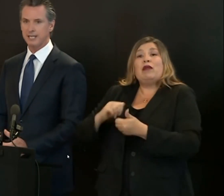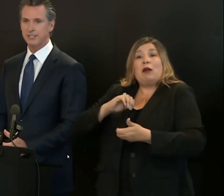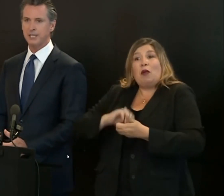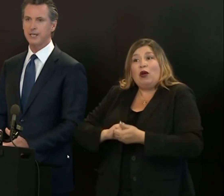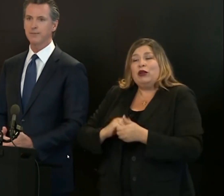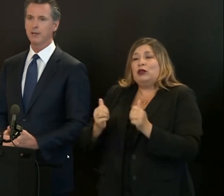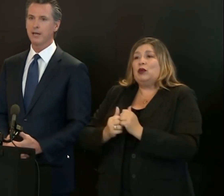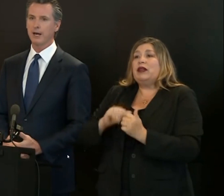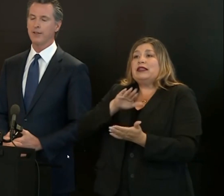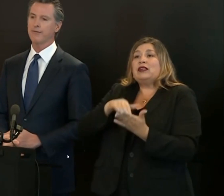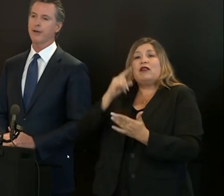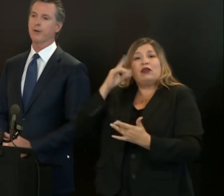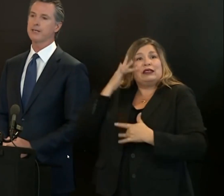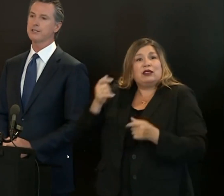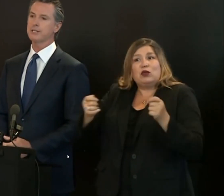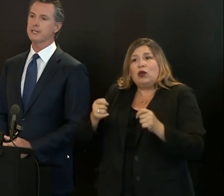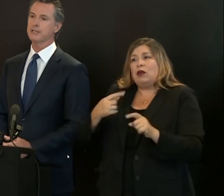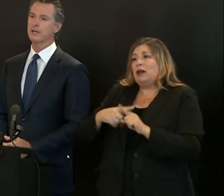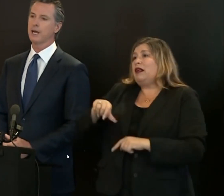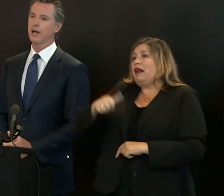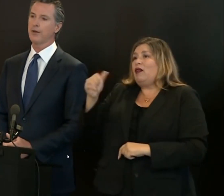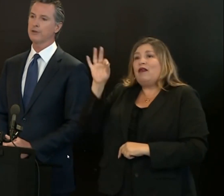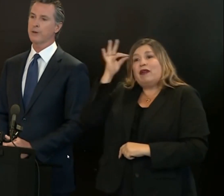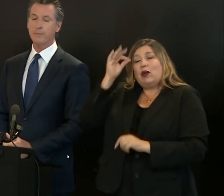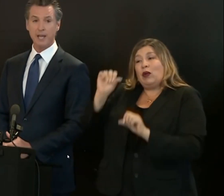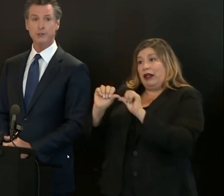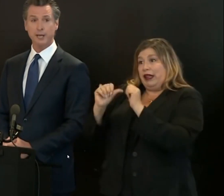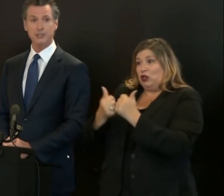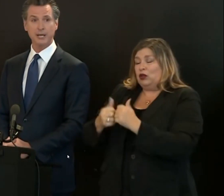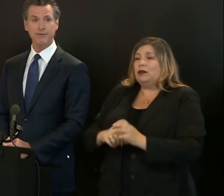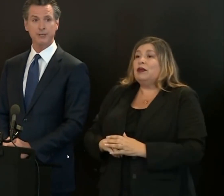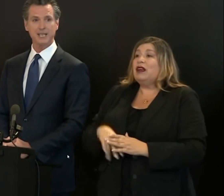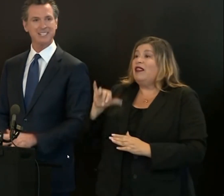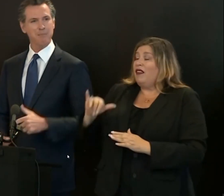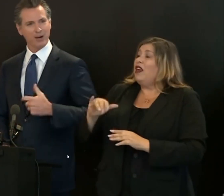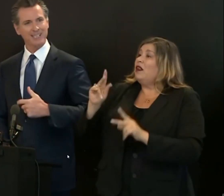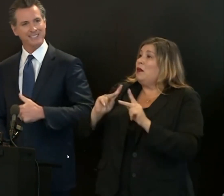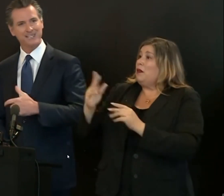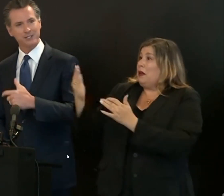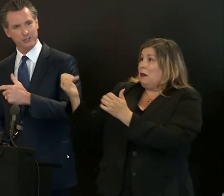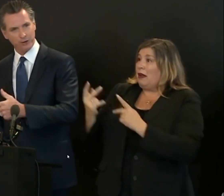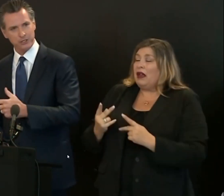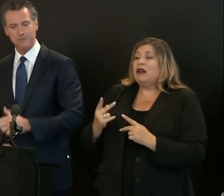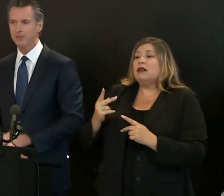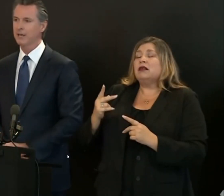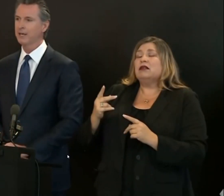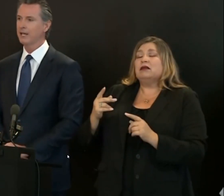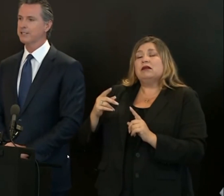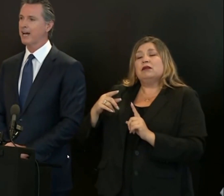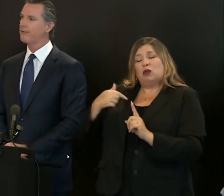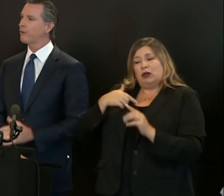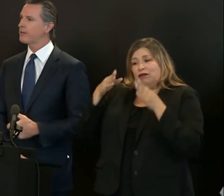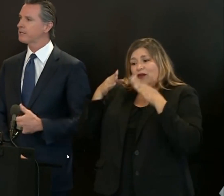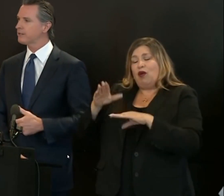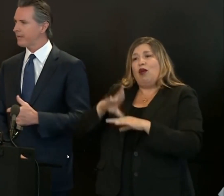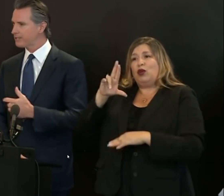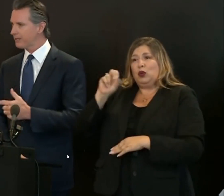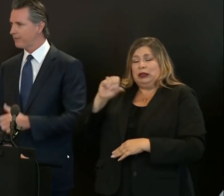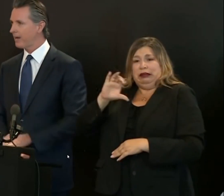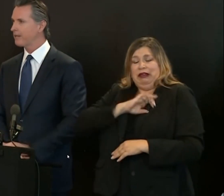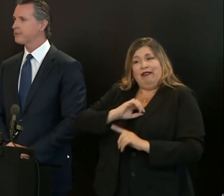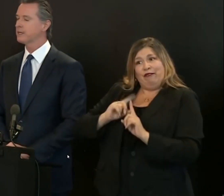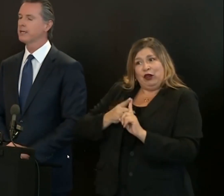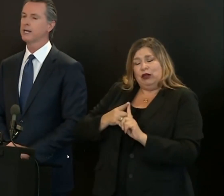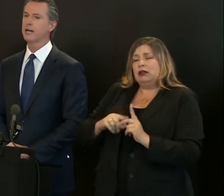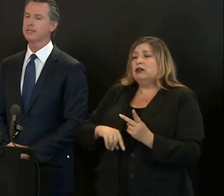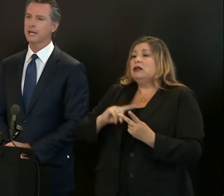at CDC and other federal agencies those repatriation efforts as American citizens first, as Californians advancing